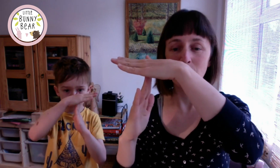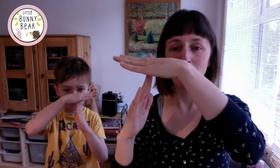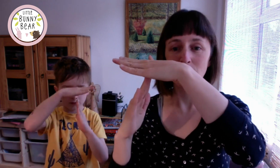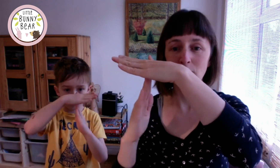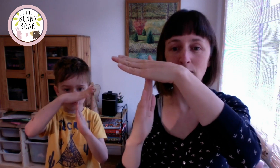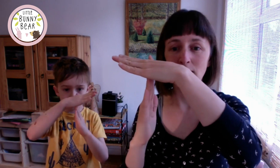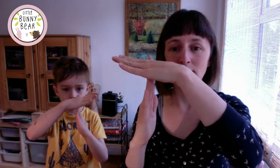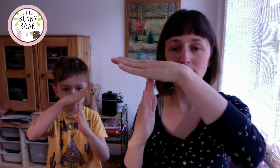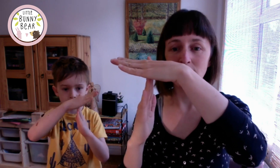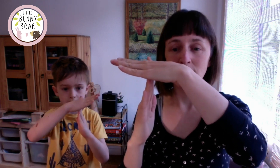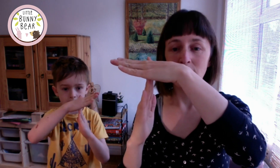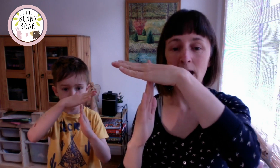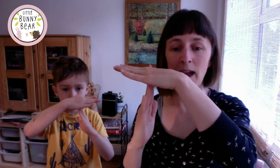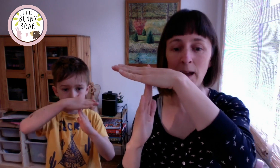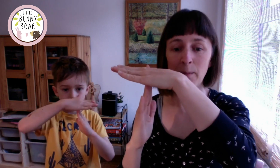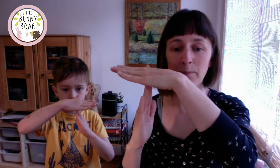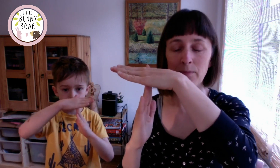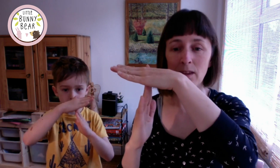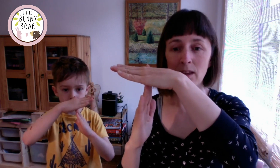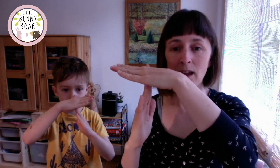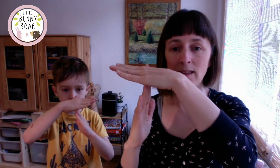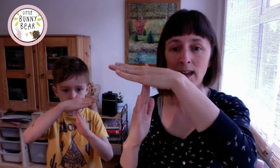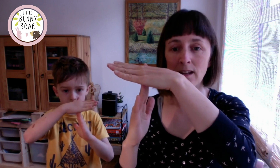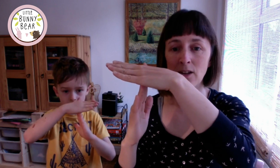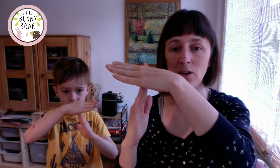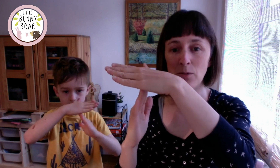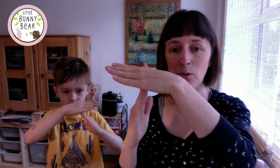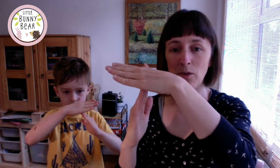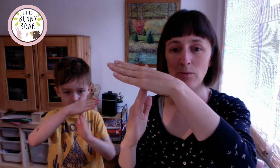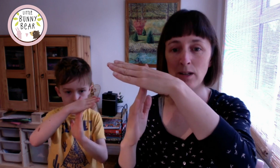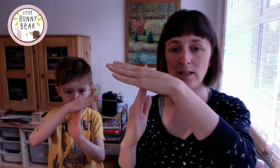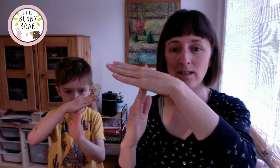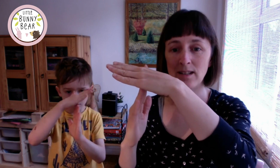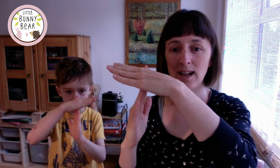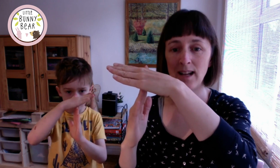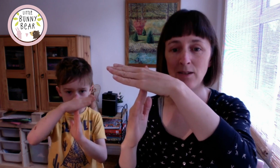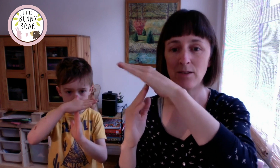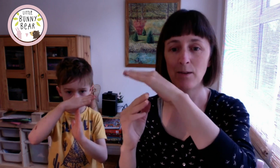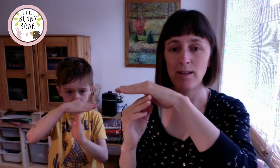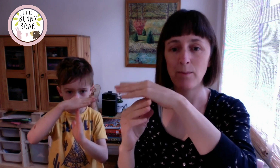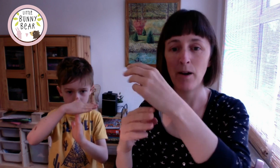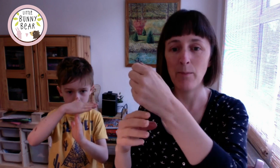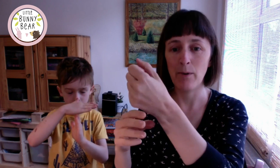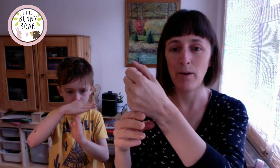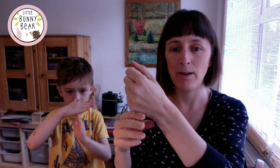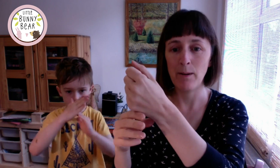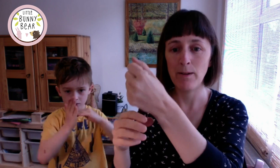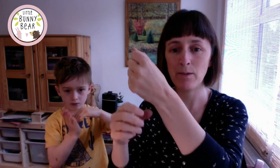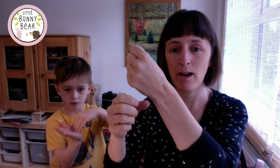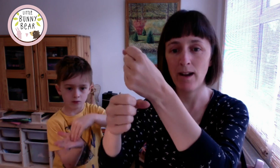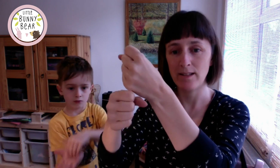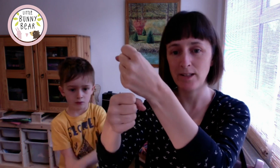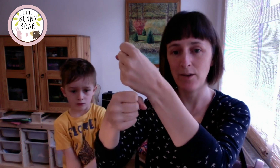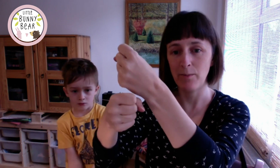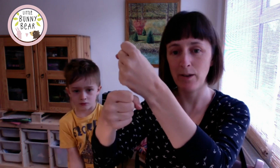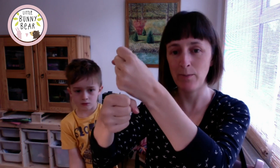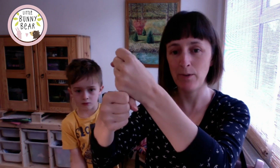for toilet. And then another one, which it kind of looks quite smart, but maybe it's quite hard to do, but you put your